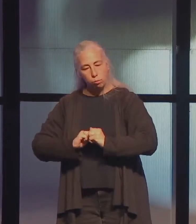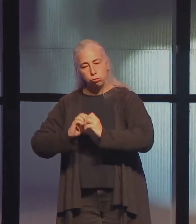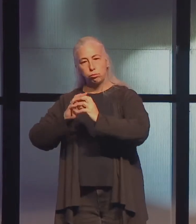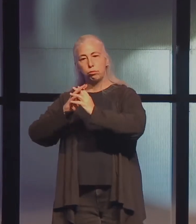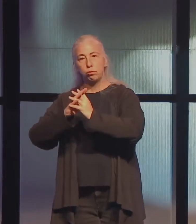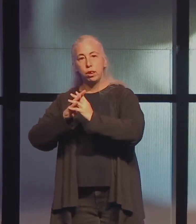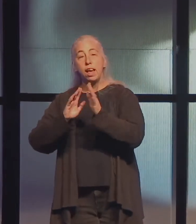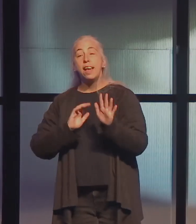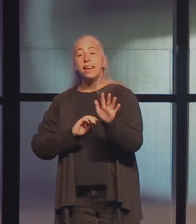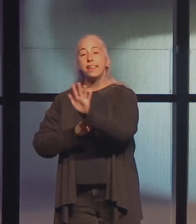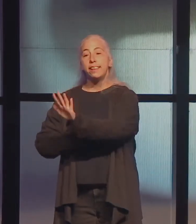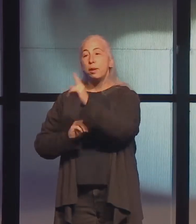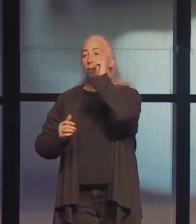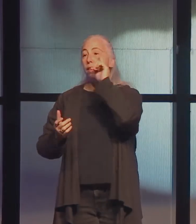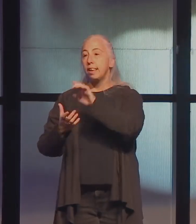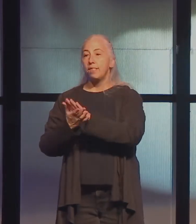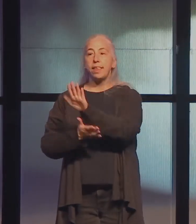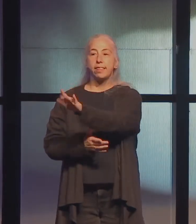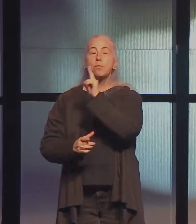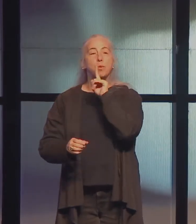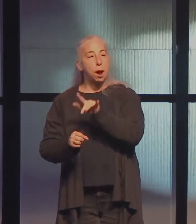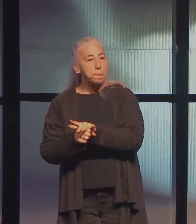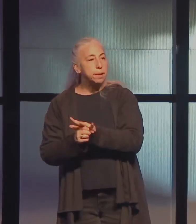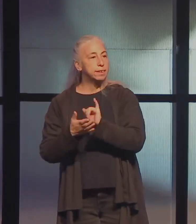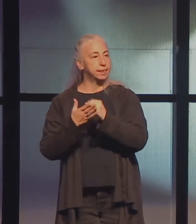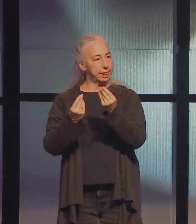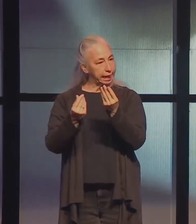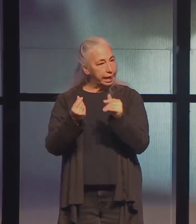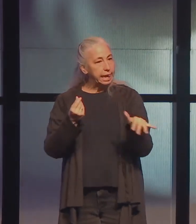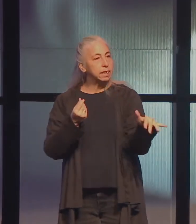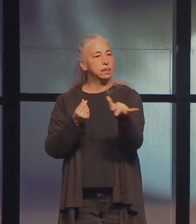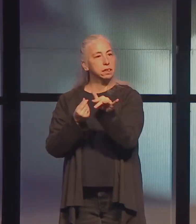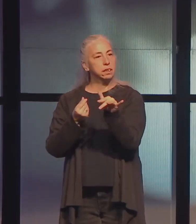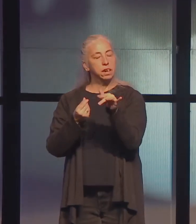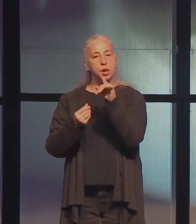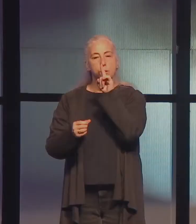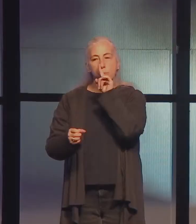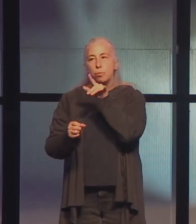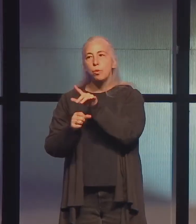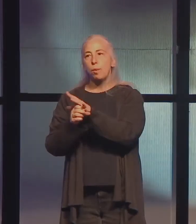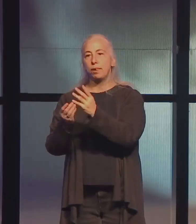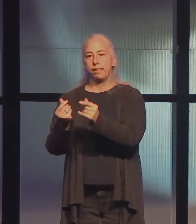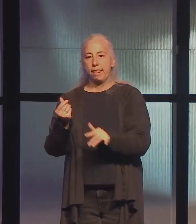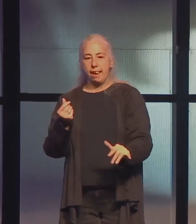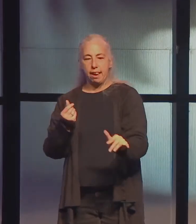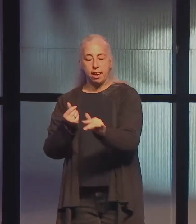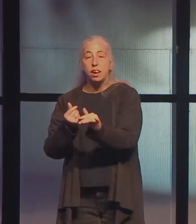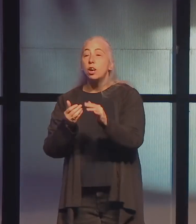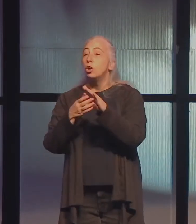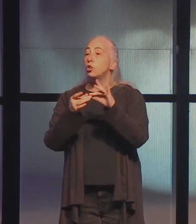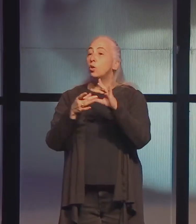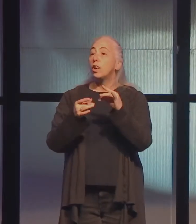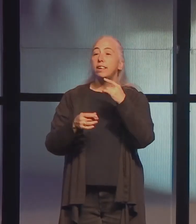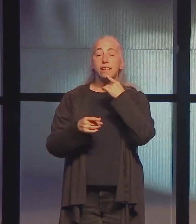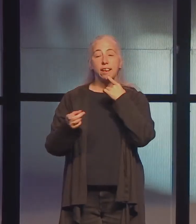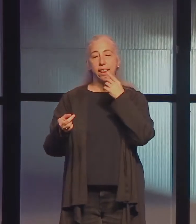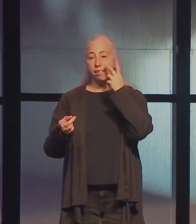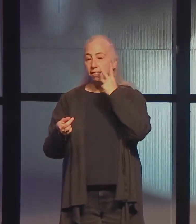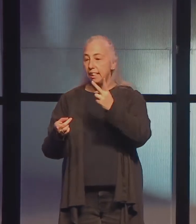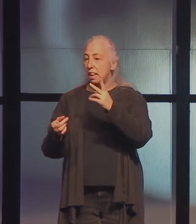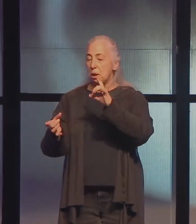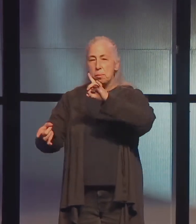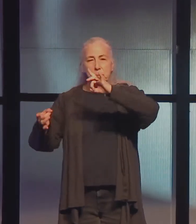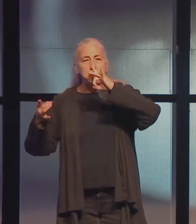their promise. This space, this land, this promised land. The story tells us they had seen miracles, they had seen plagues, the Red